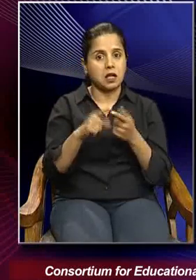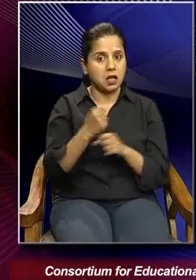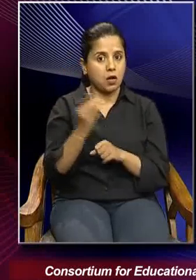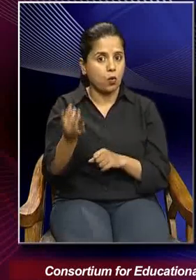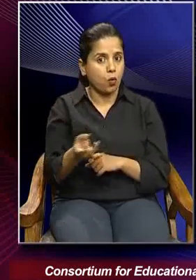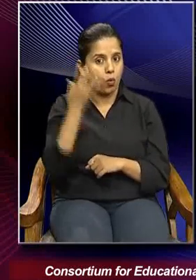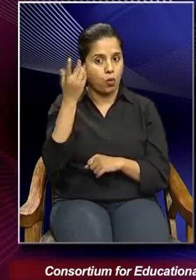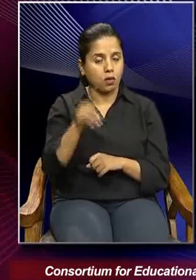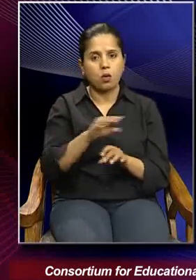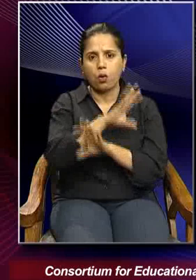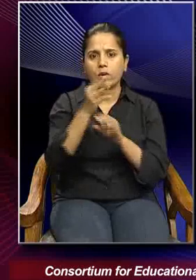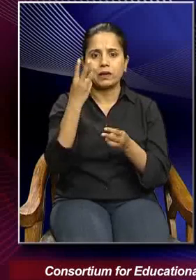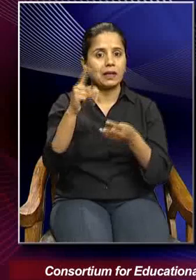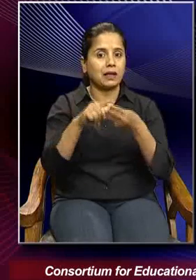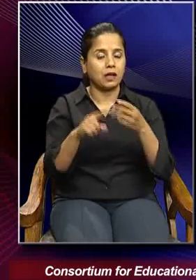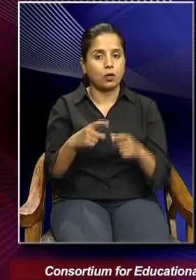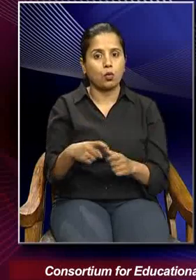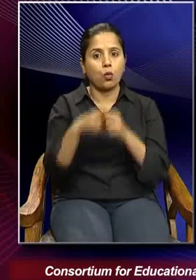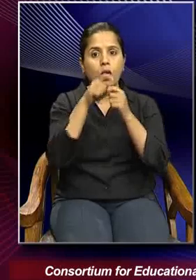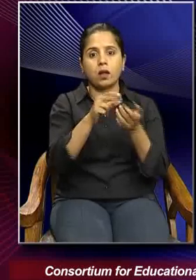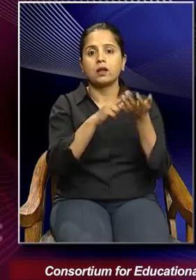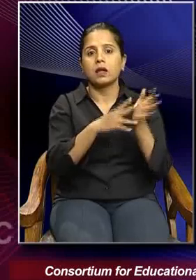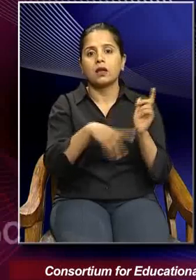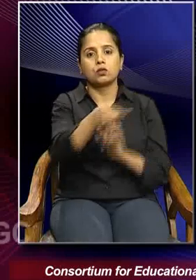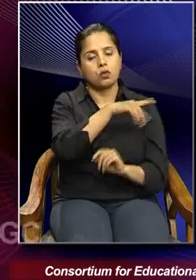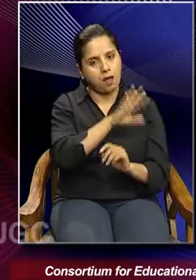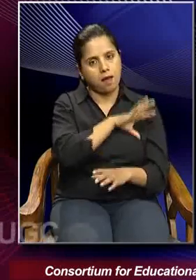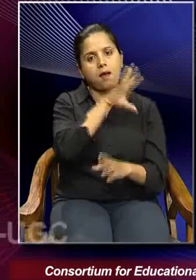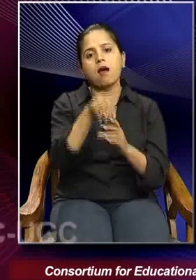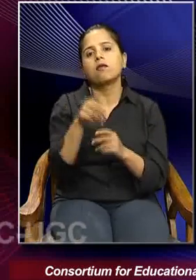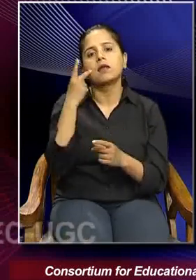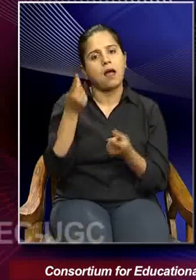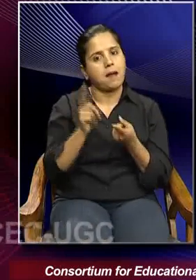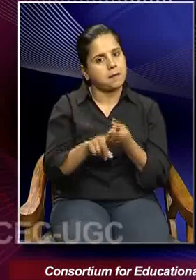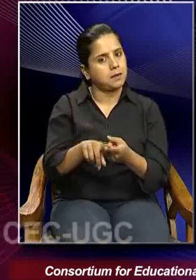say, all the three gunas of Prakriti operates.